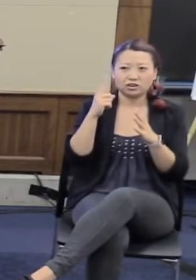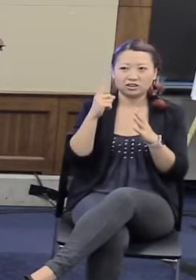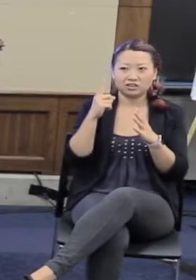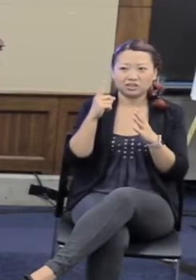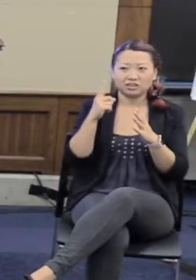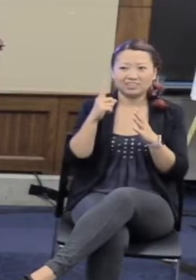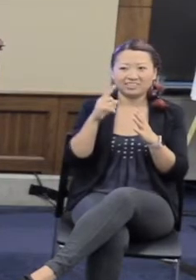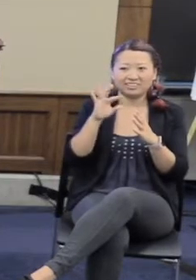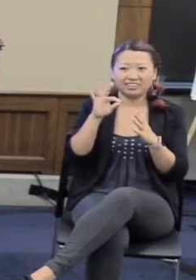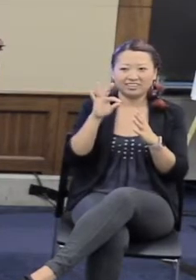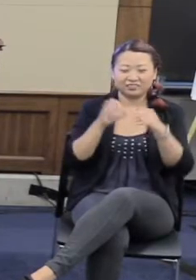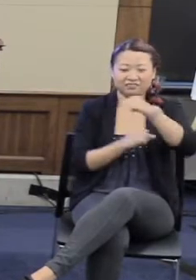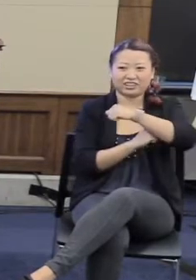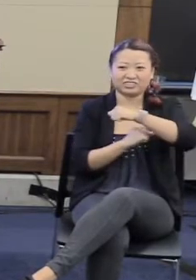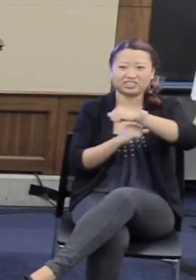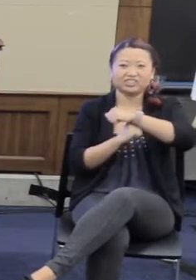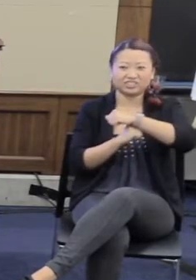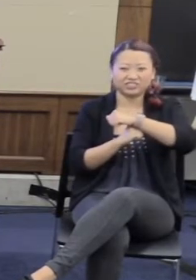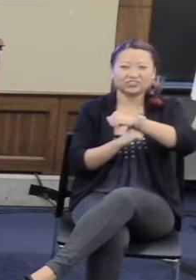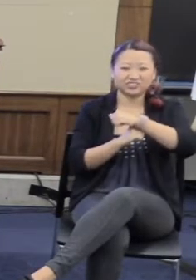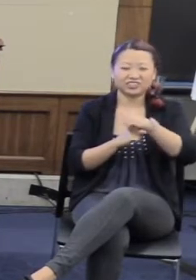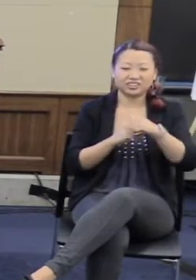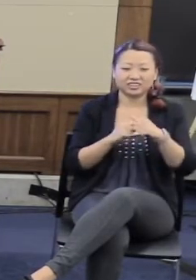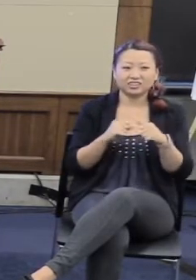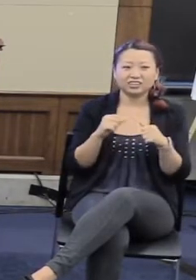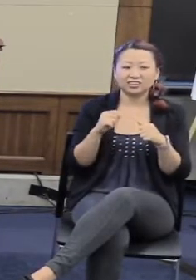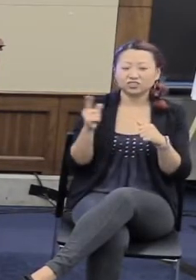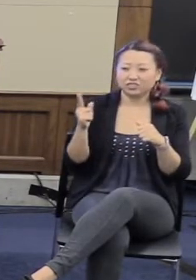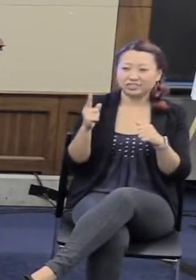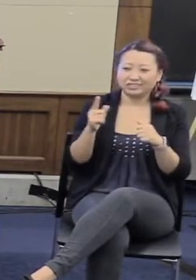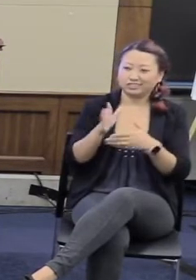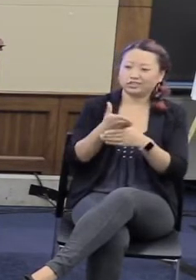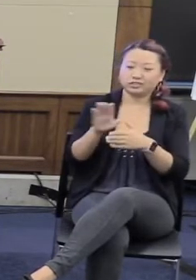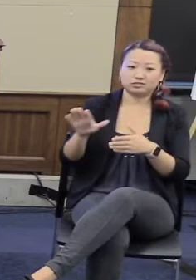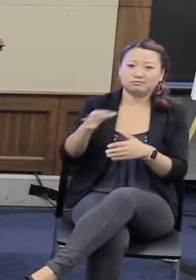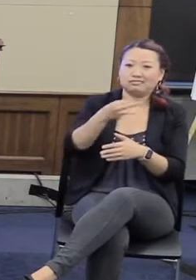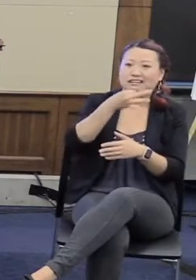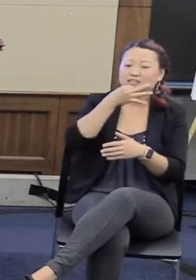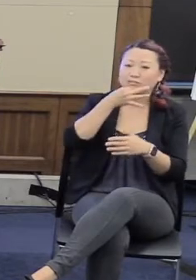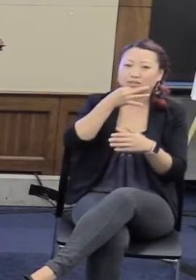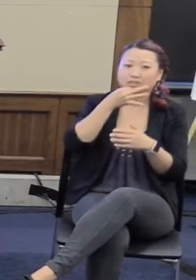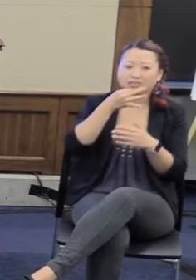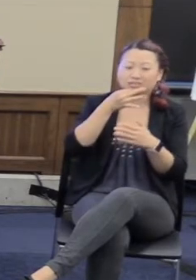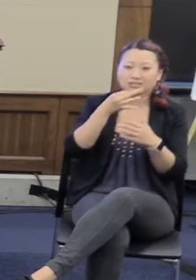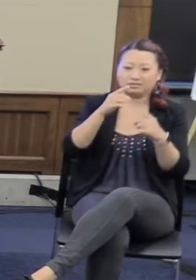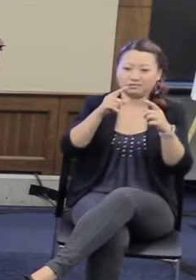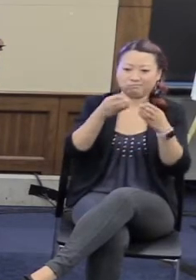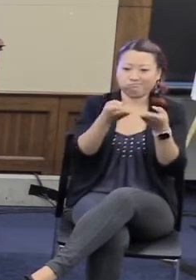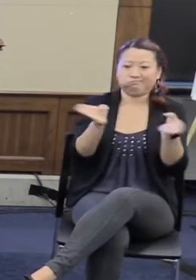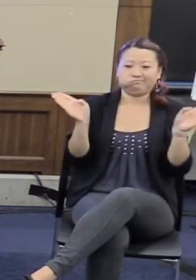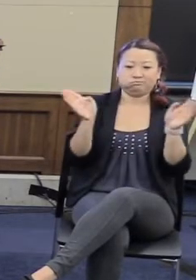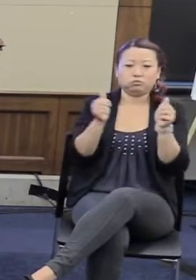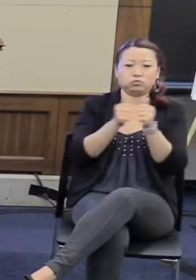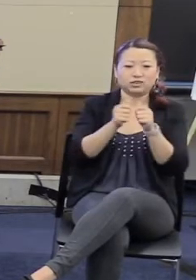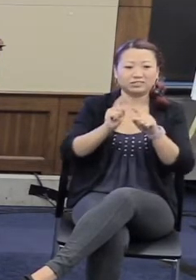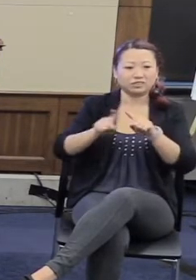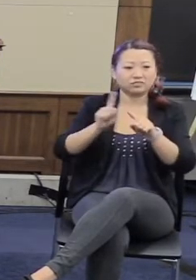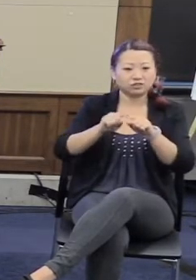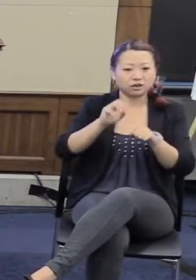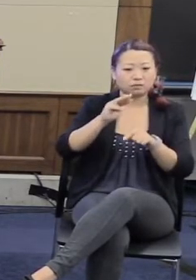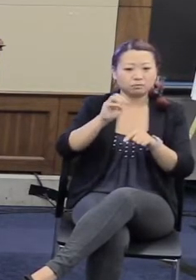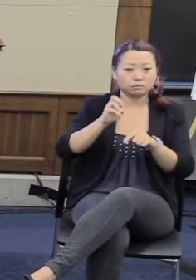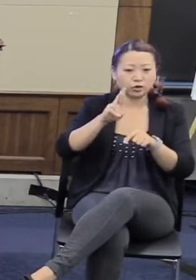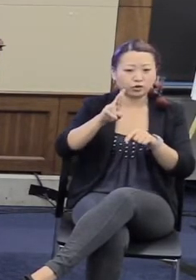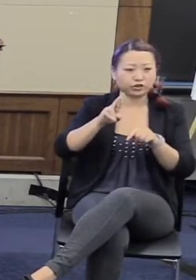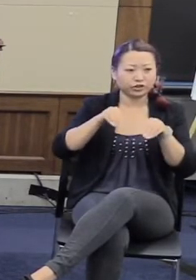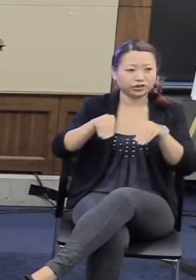Foundation, where he shares his vast expertise to help persons with motor disabilities in disadvantaged areas